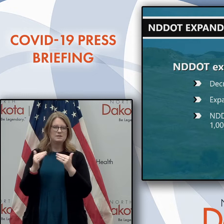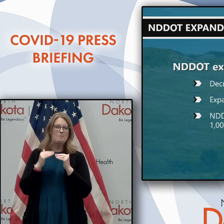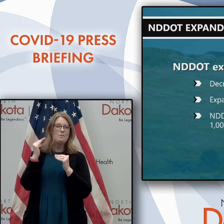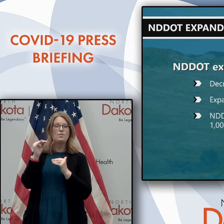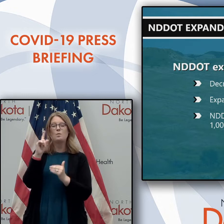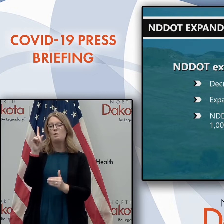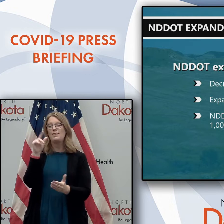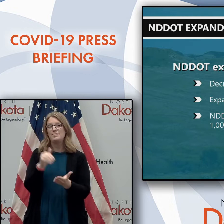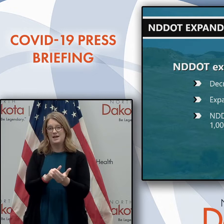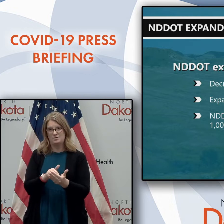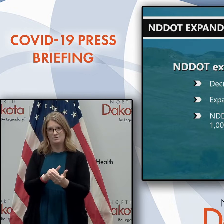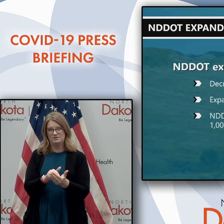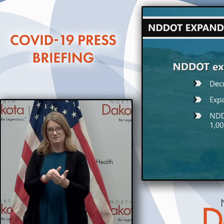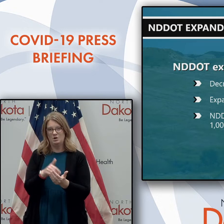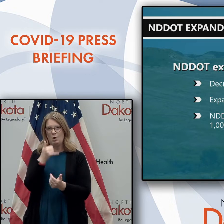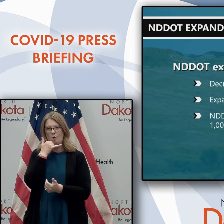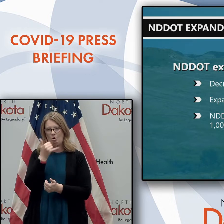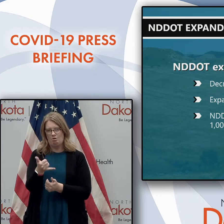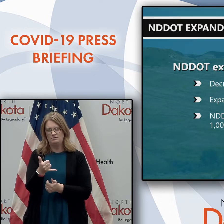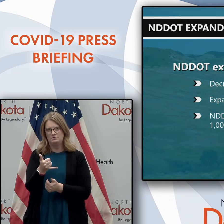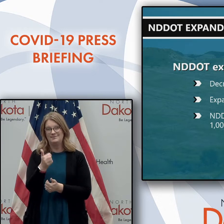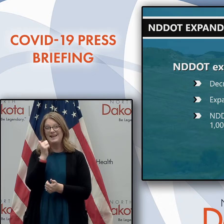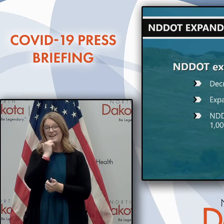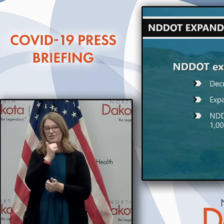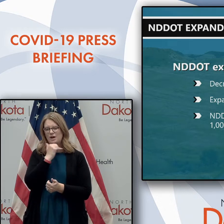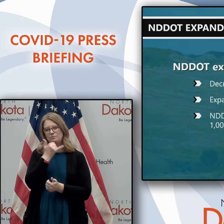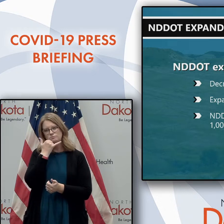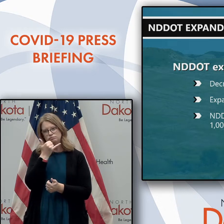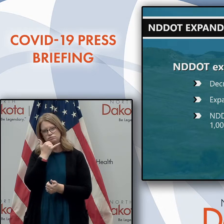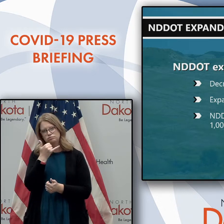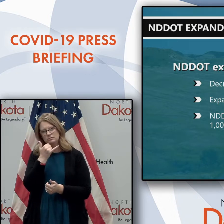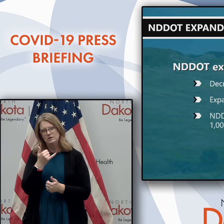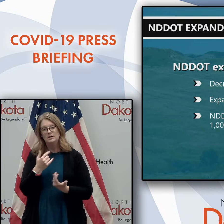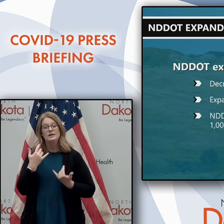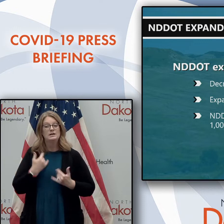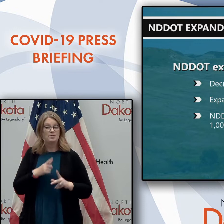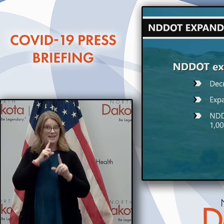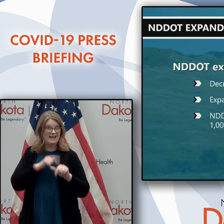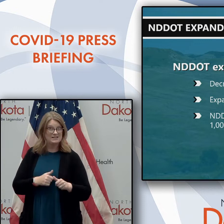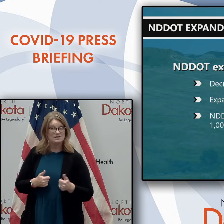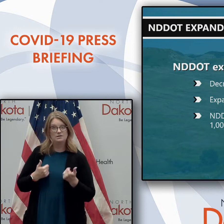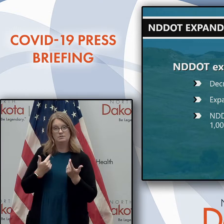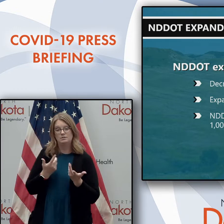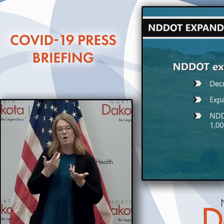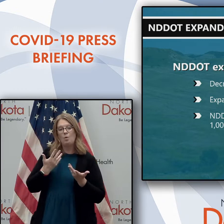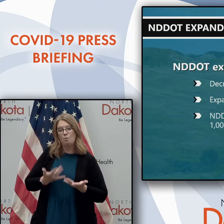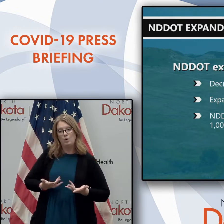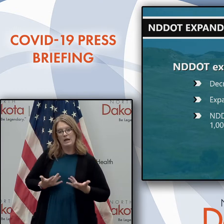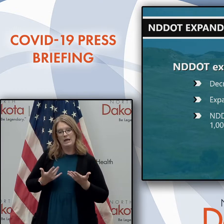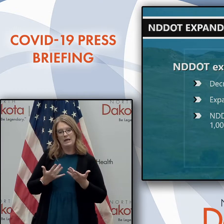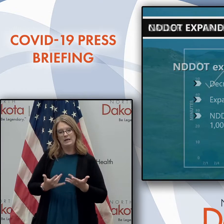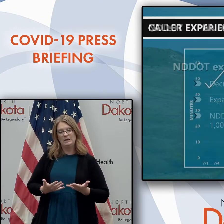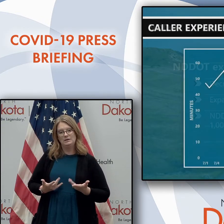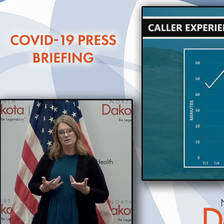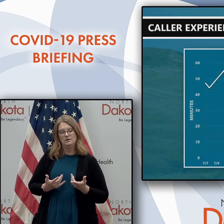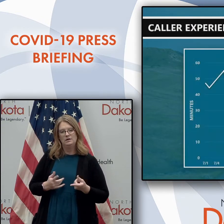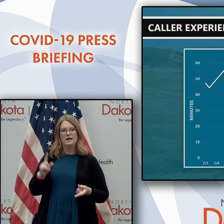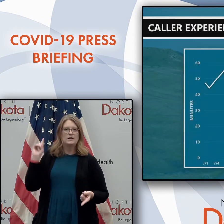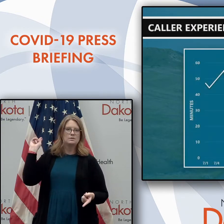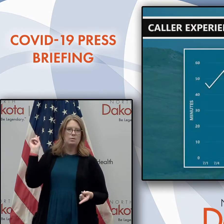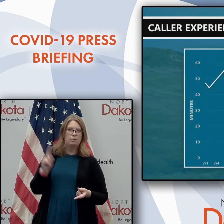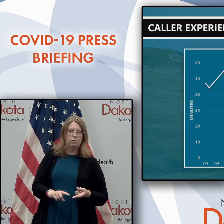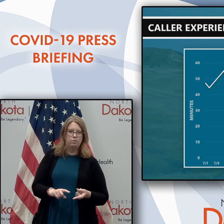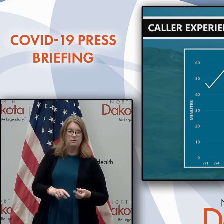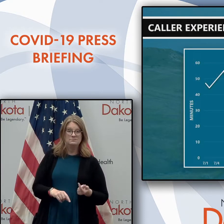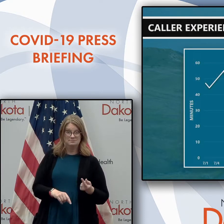than 1,000 calls every day. The average wait times have been reduced dramatically. I mean, this shows you how overloaded